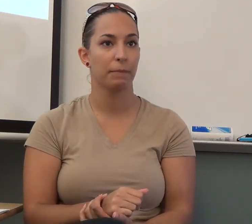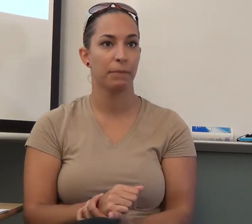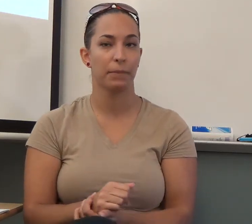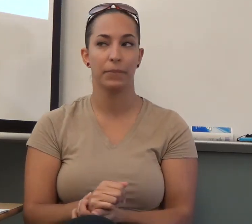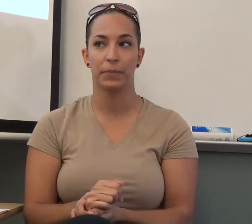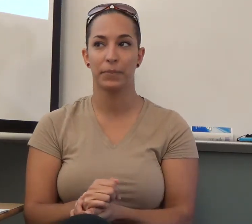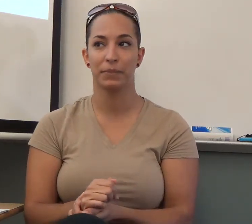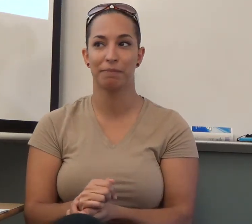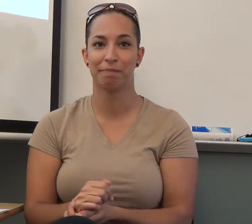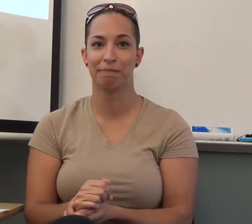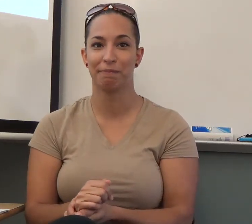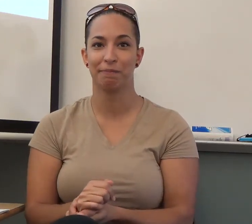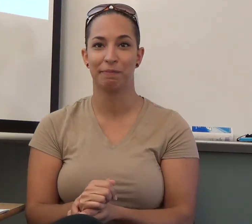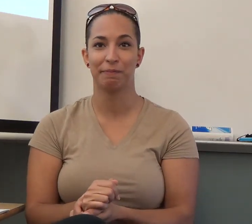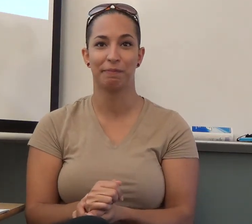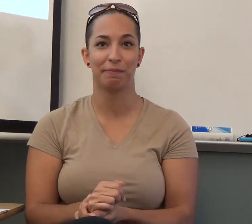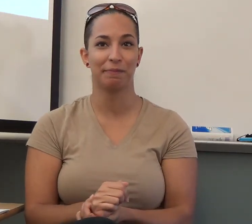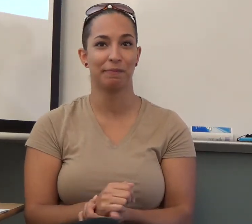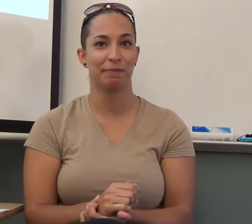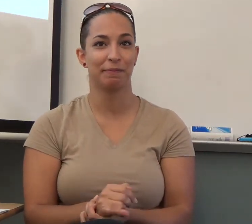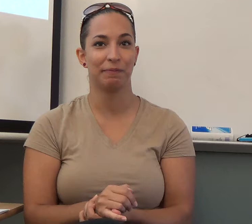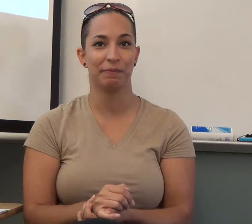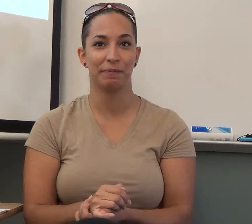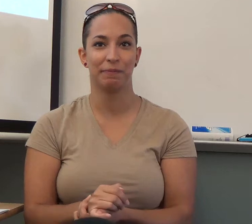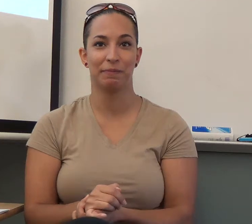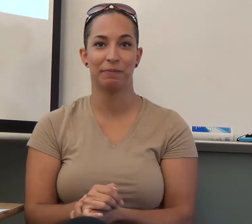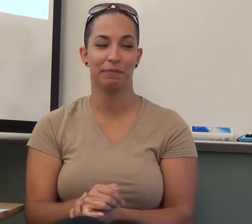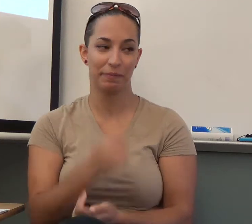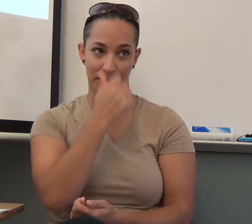We're not Yeah, done because I yet. did good on that evaluation on you. We are not done yet.